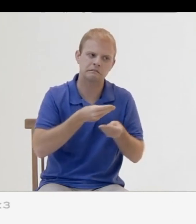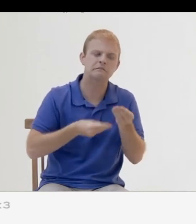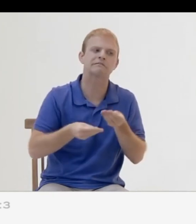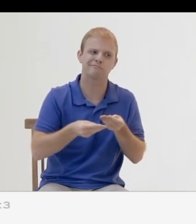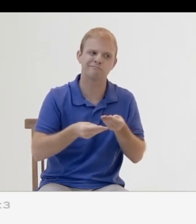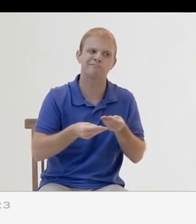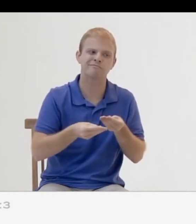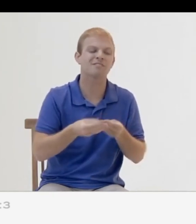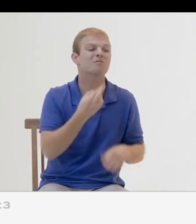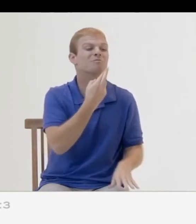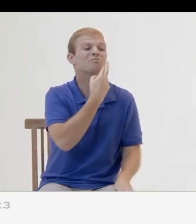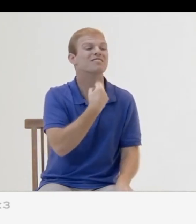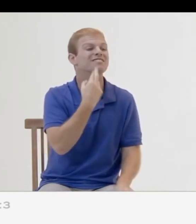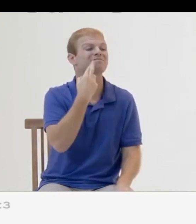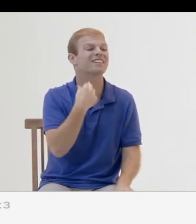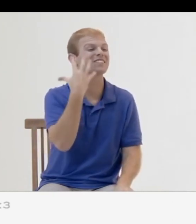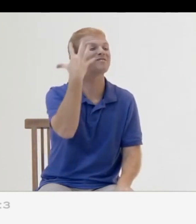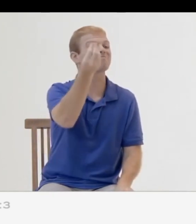She's not good with money.